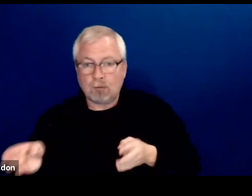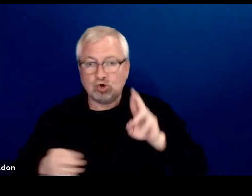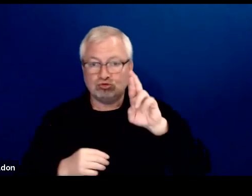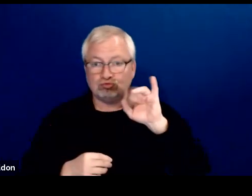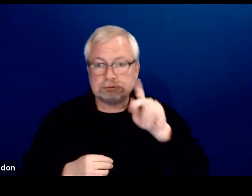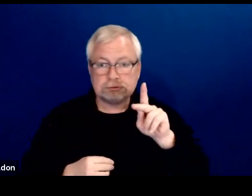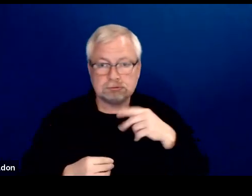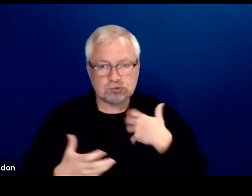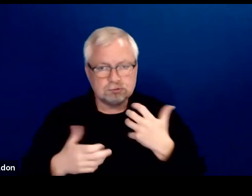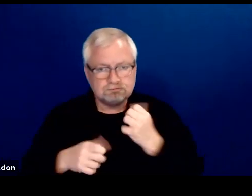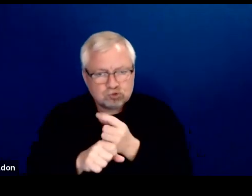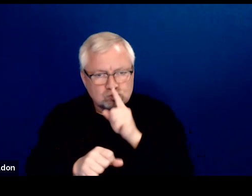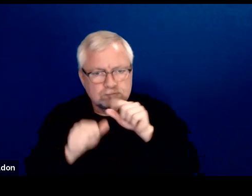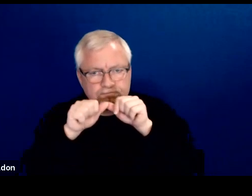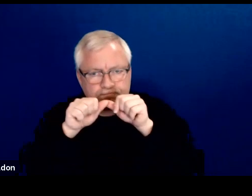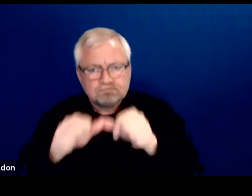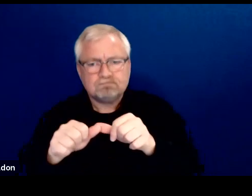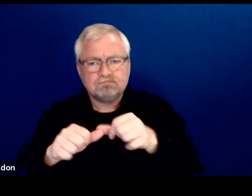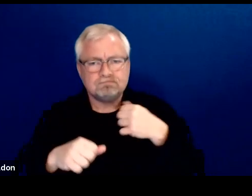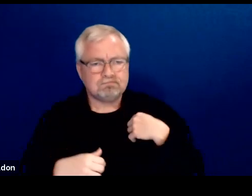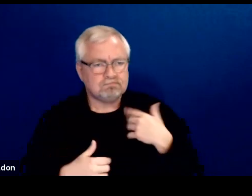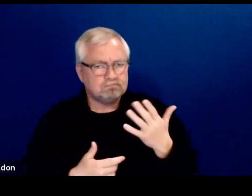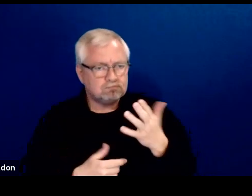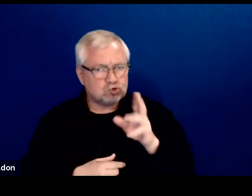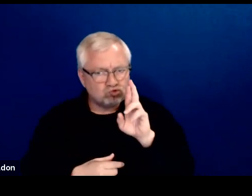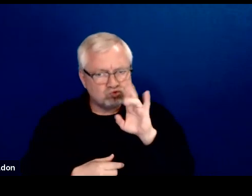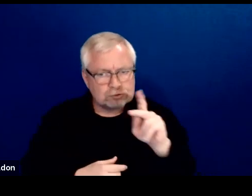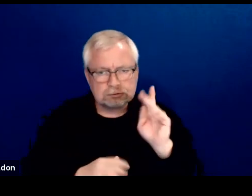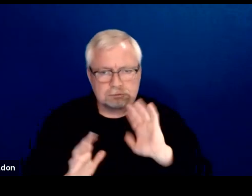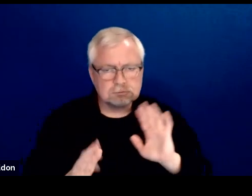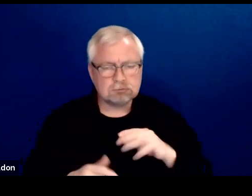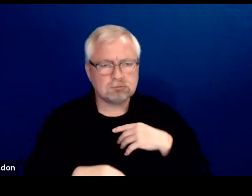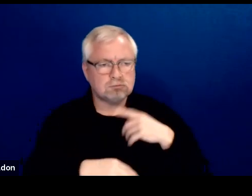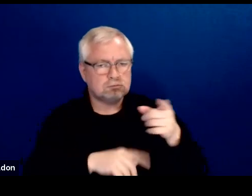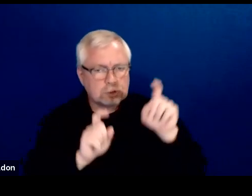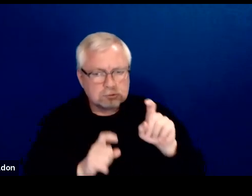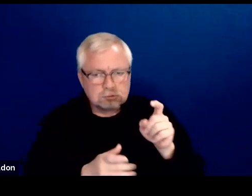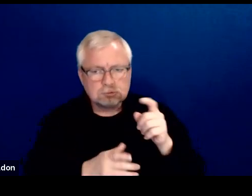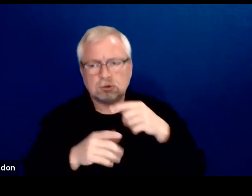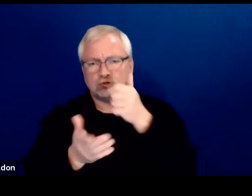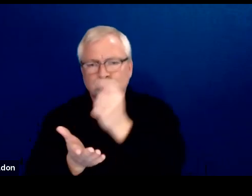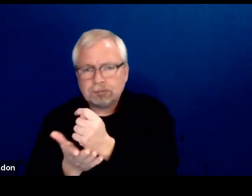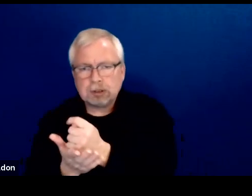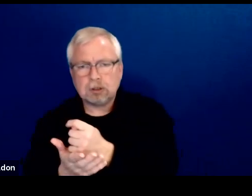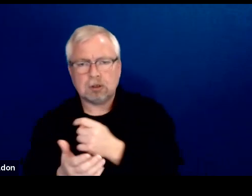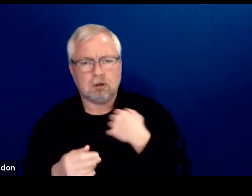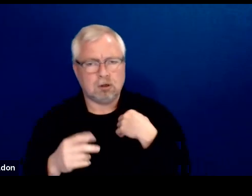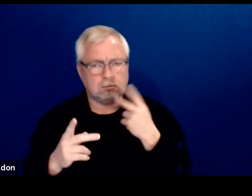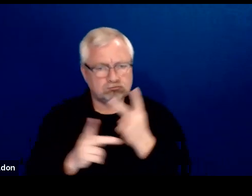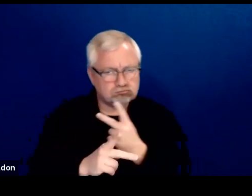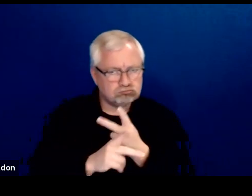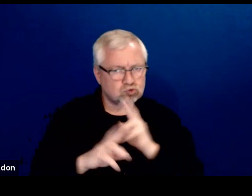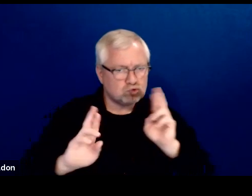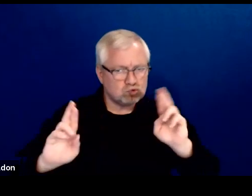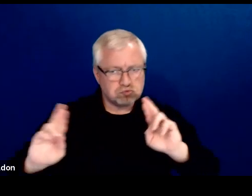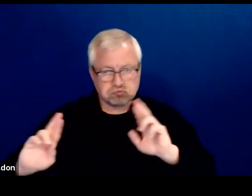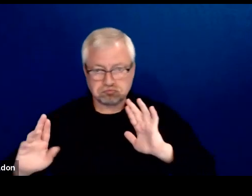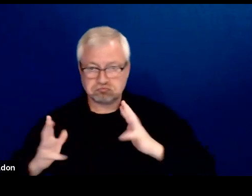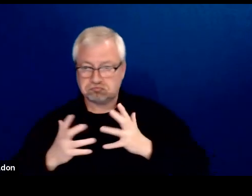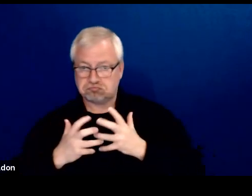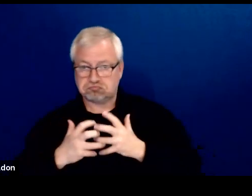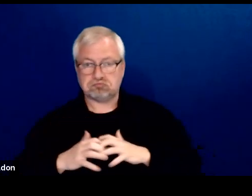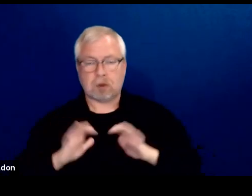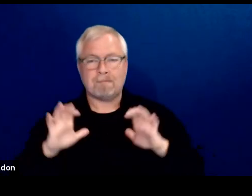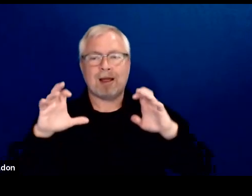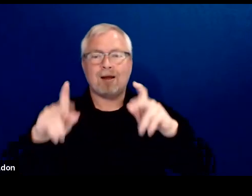the therapeutics, the quicker that we're ready once we try and resume normal life, thinking about the next time this comes,